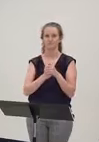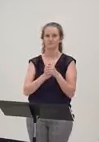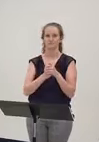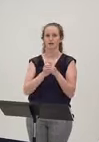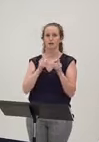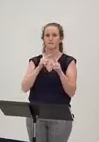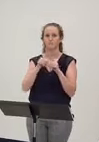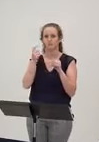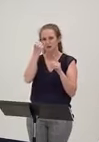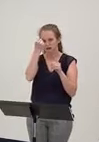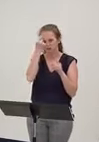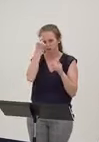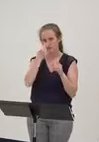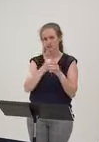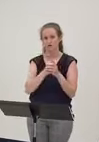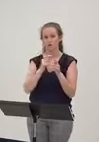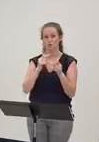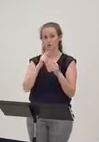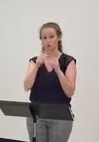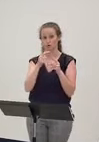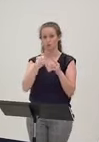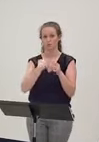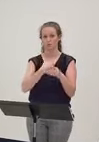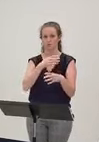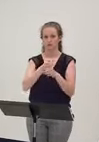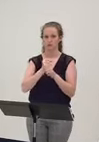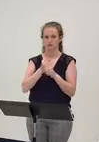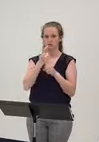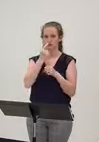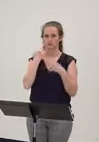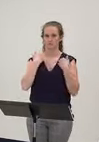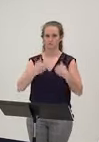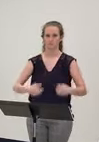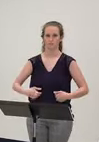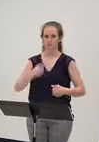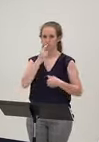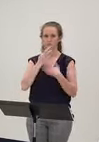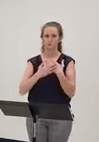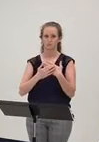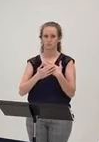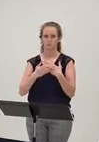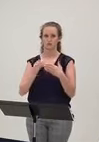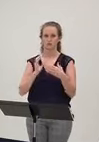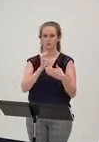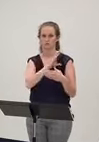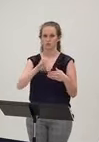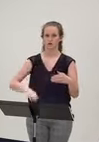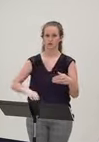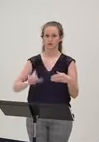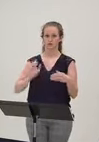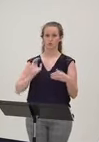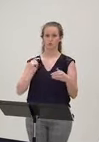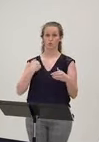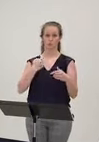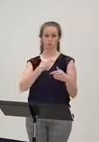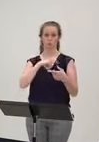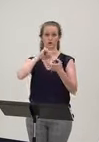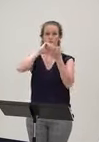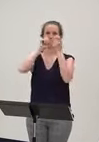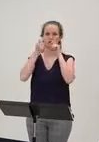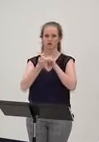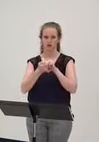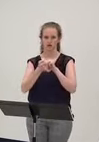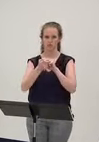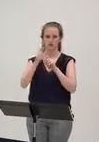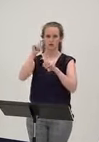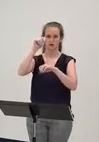But understand this, that when we receive the body and blood of Christ, we ourselves are the tabernacle. Jesus lives